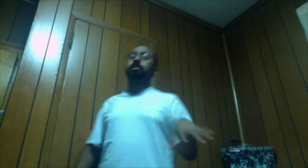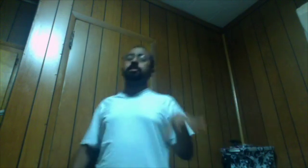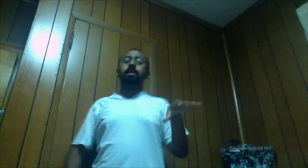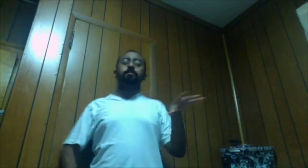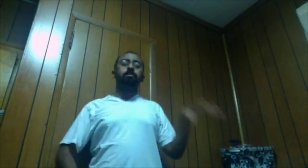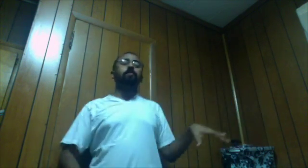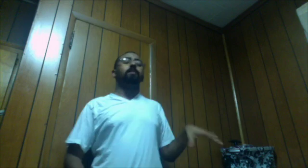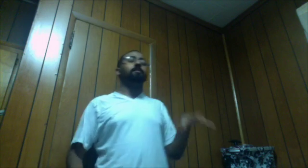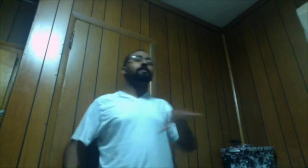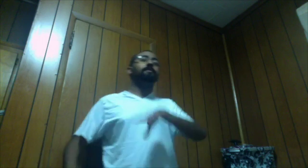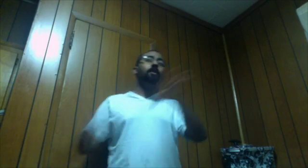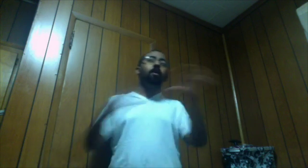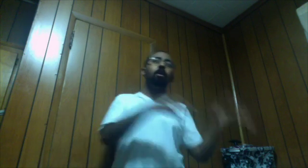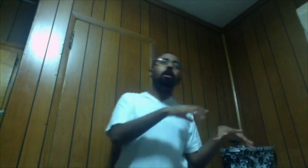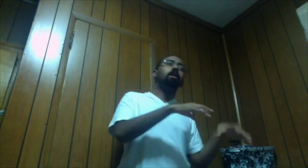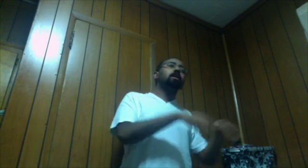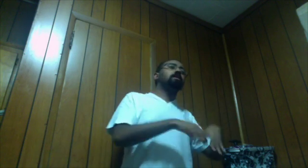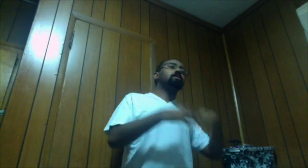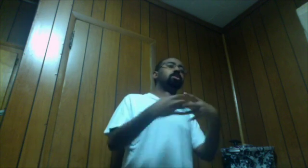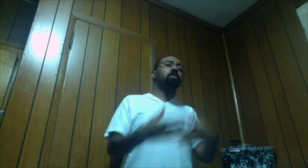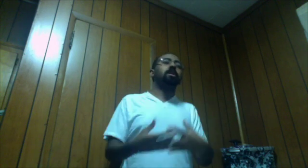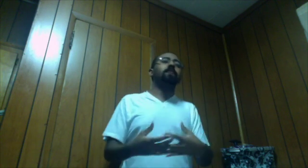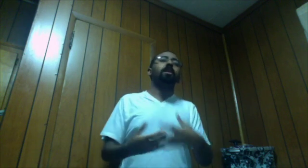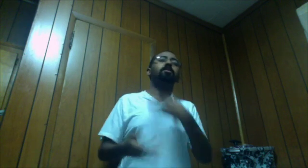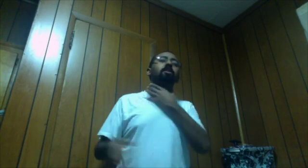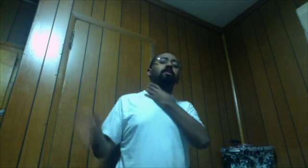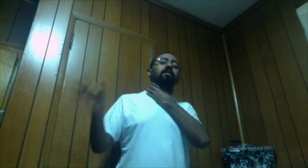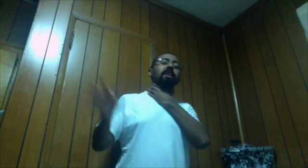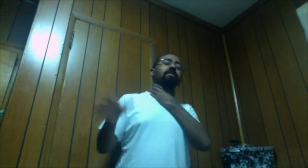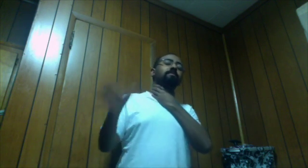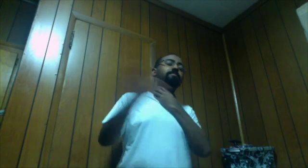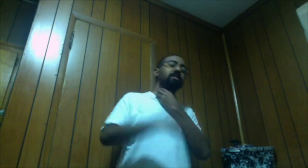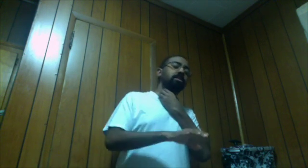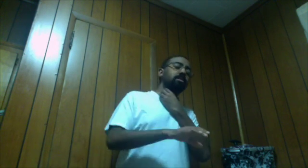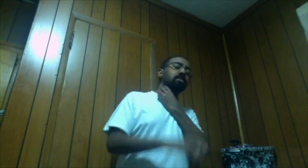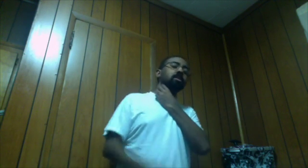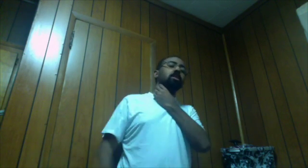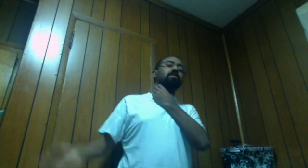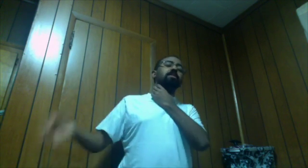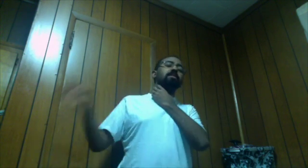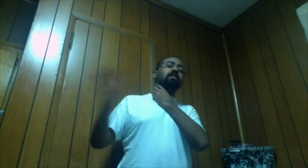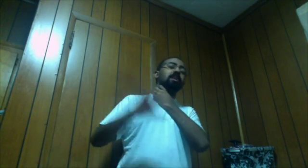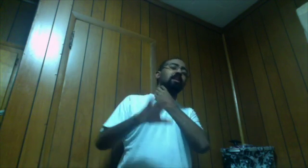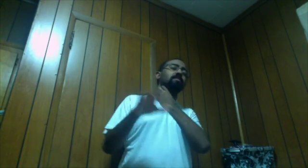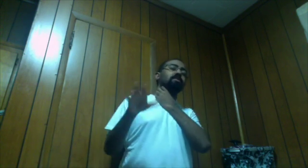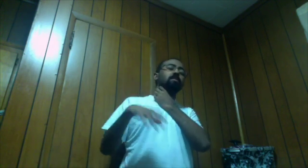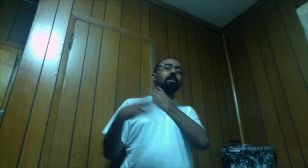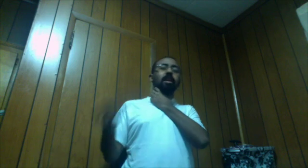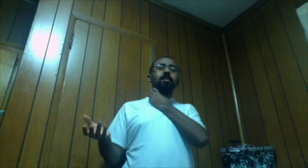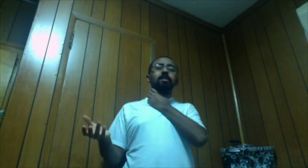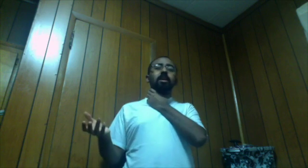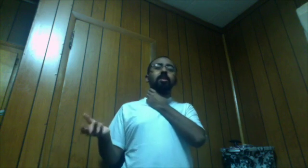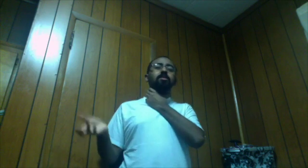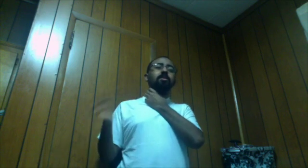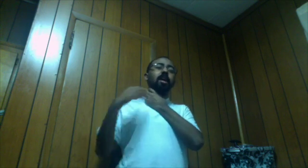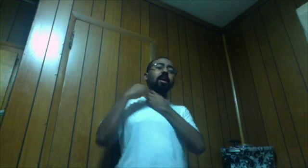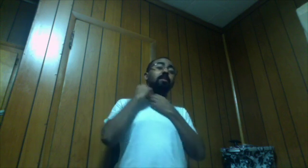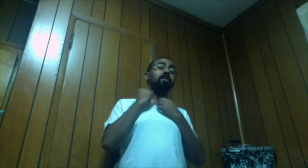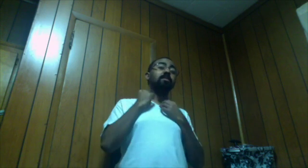a movie before this show came out called Death Billiards with the same sort of cast of characters. I didn't see